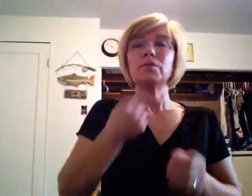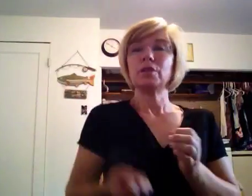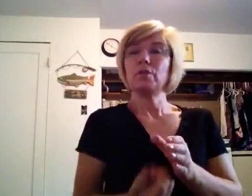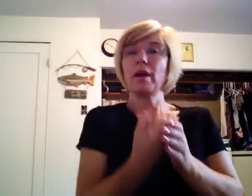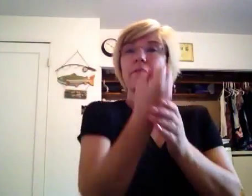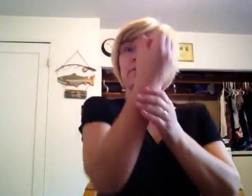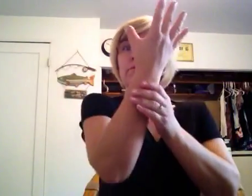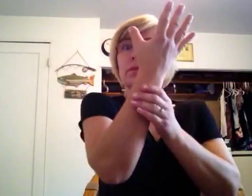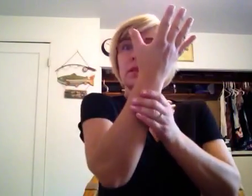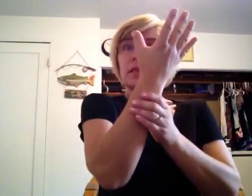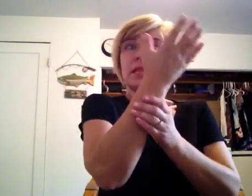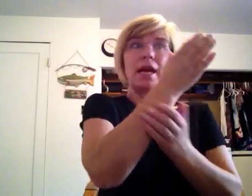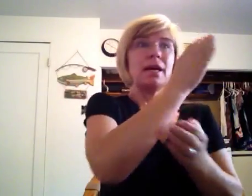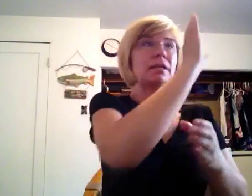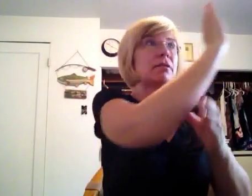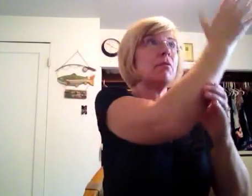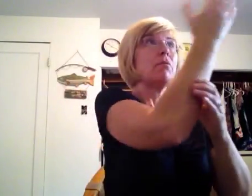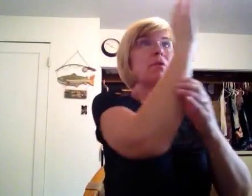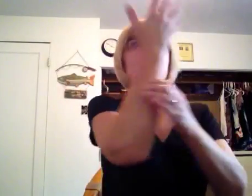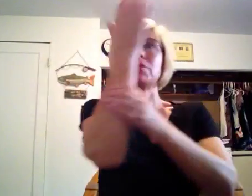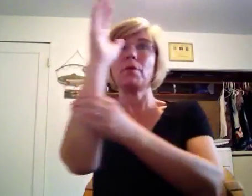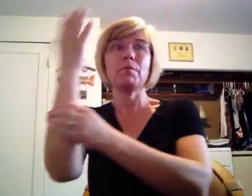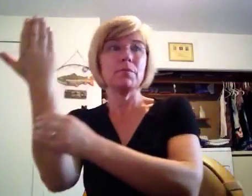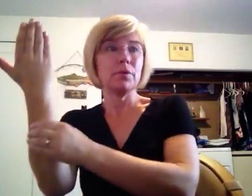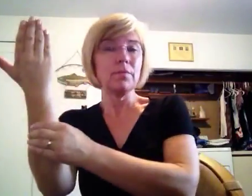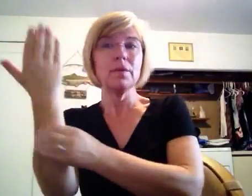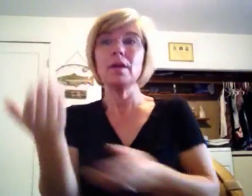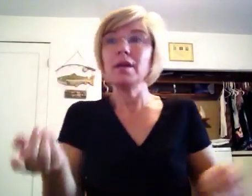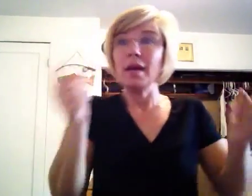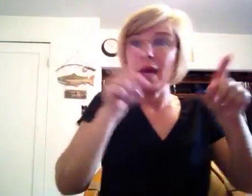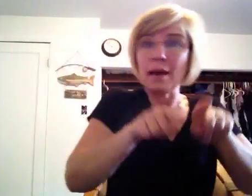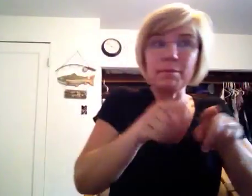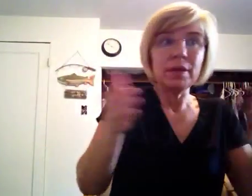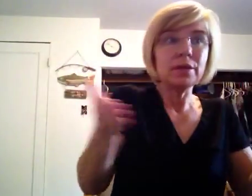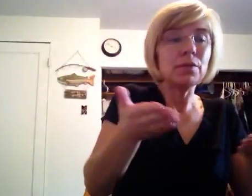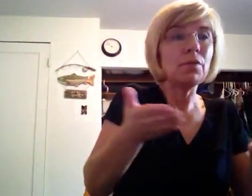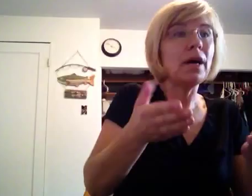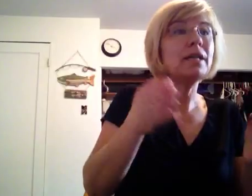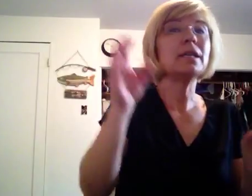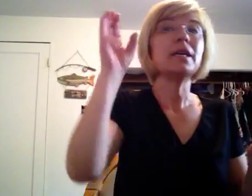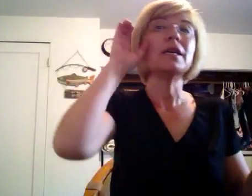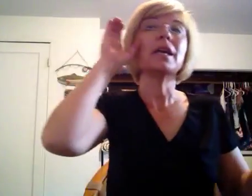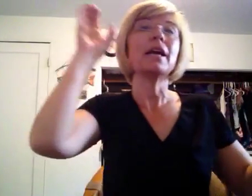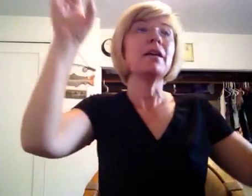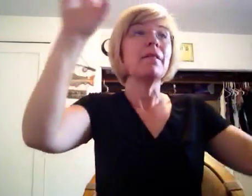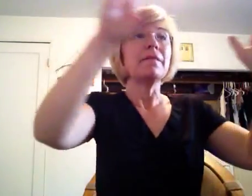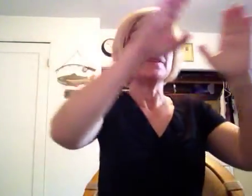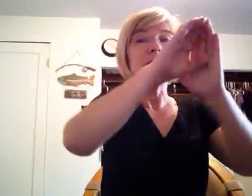sun, carbon dioxide, water, glucose and sugar, and also oxygen.